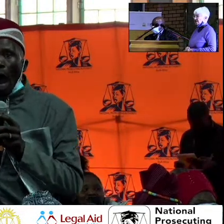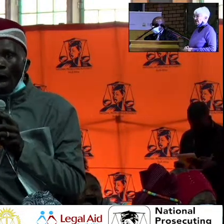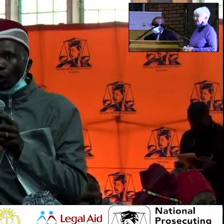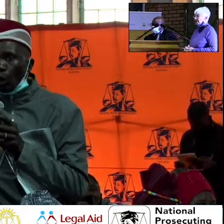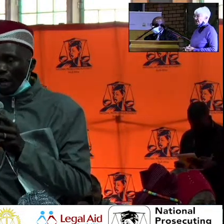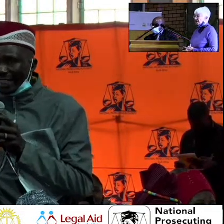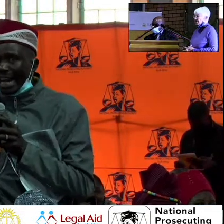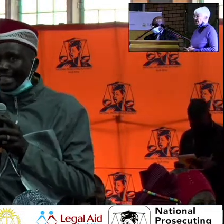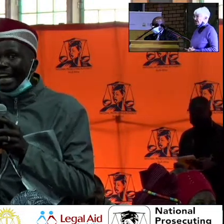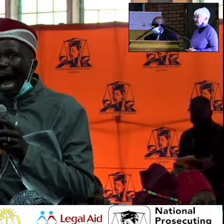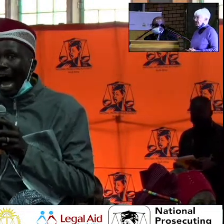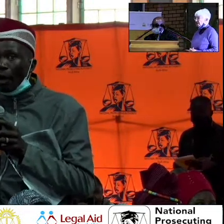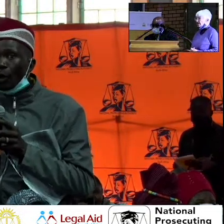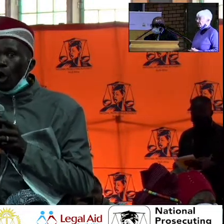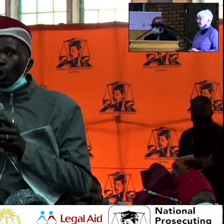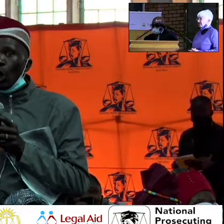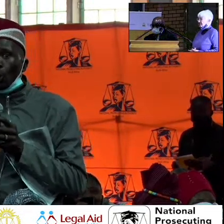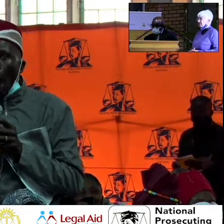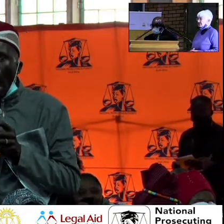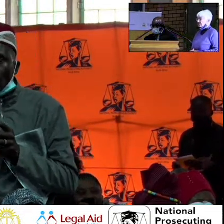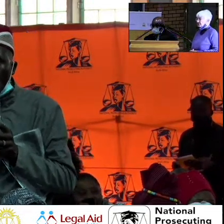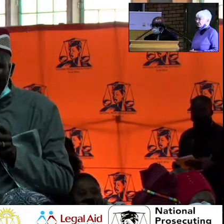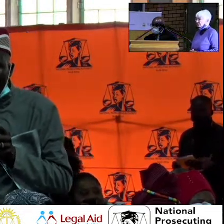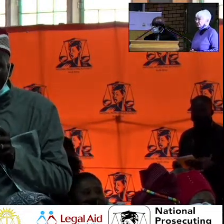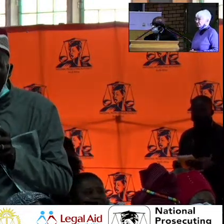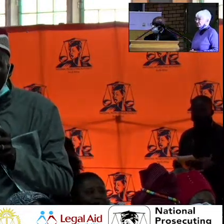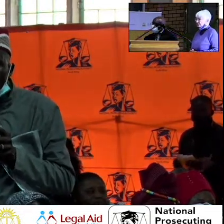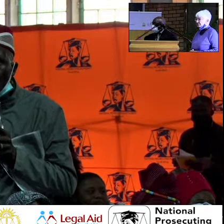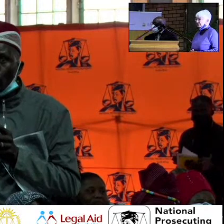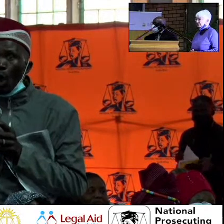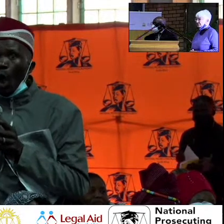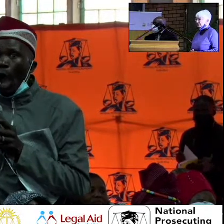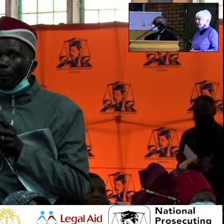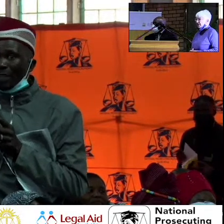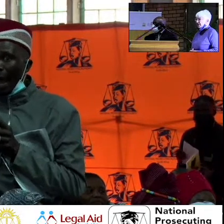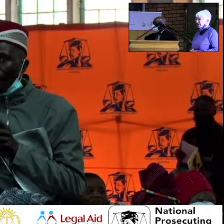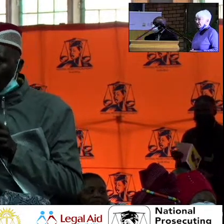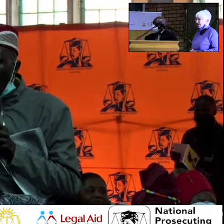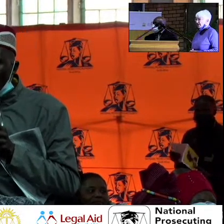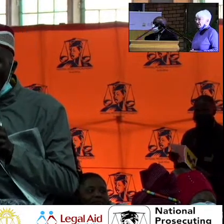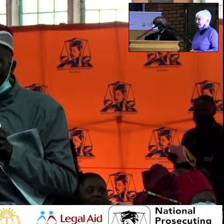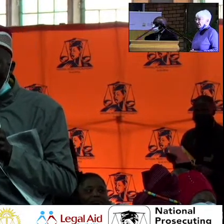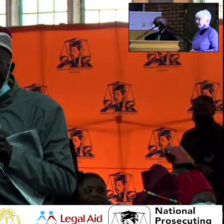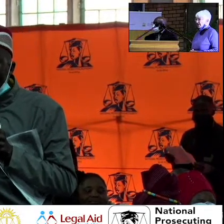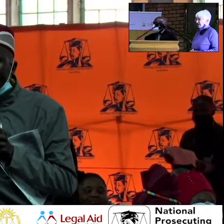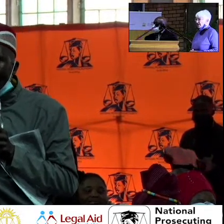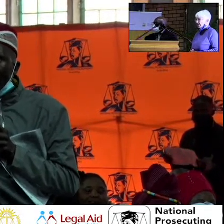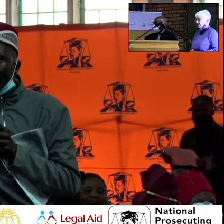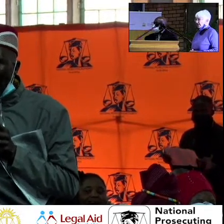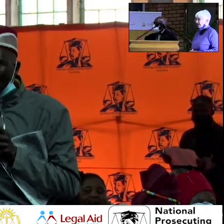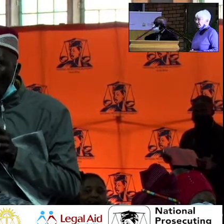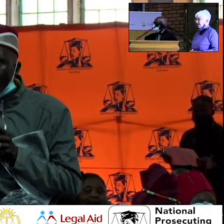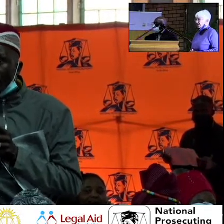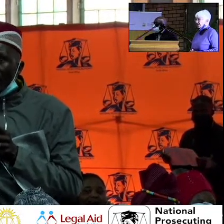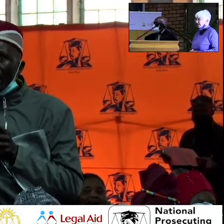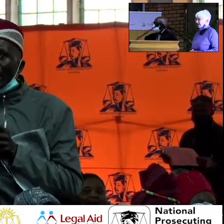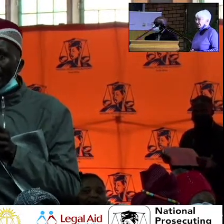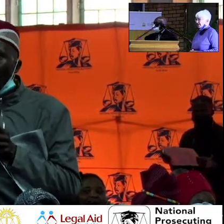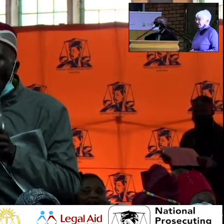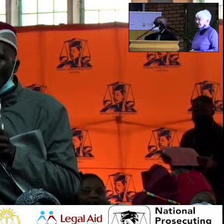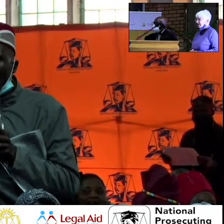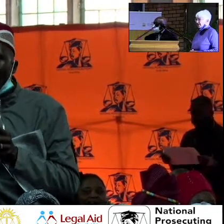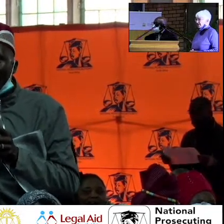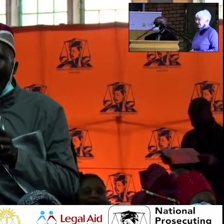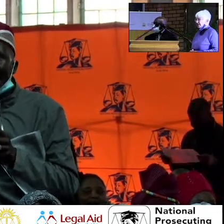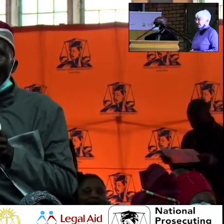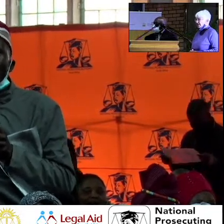you go to Constantia, you go to Planet Roof, Temples of Mountain, Shadows,